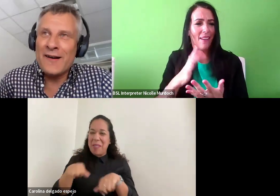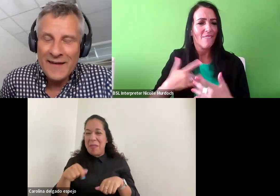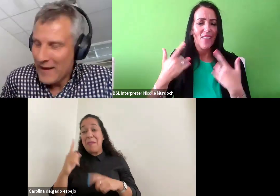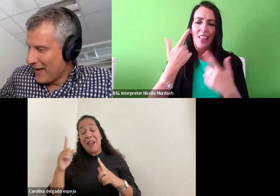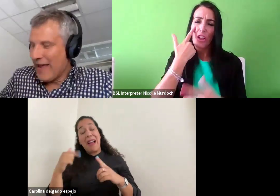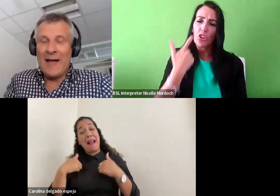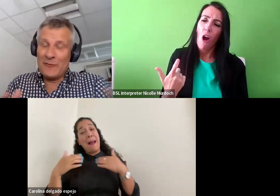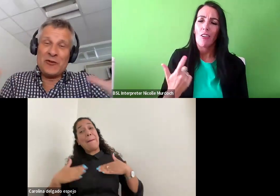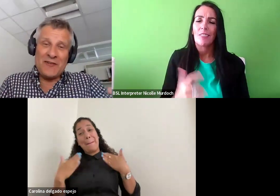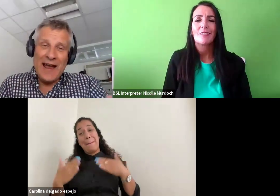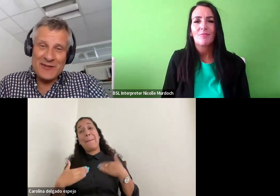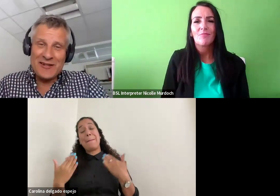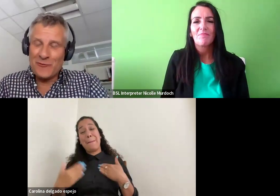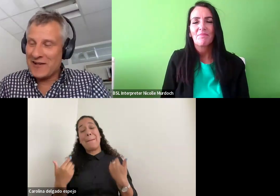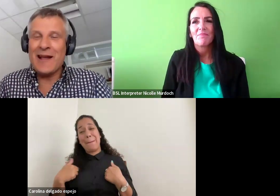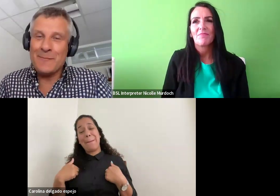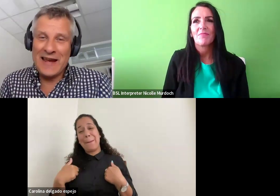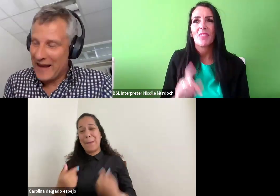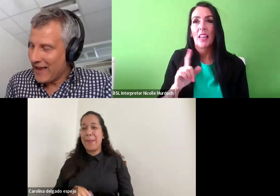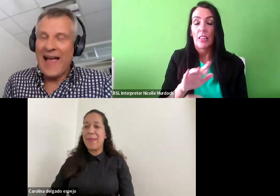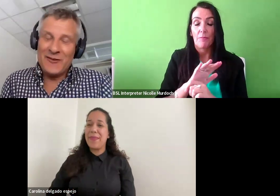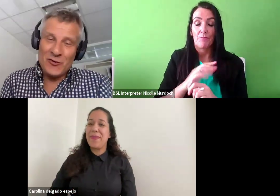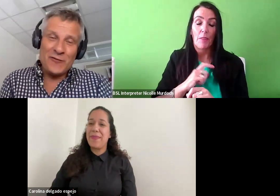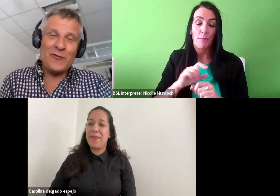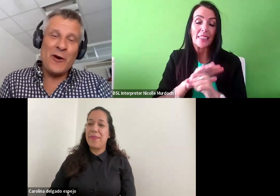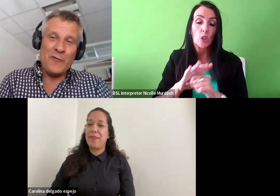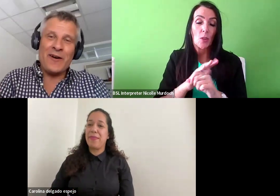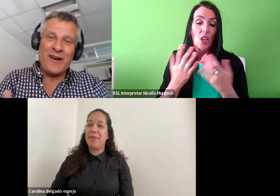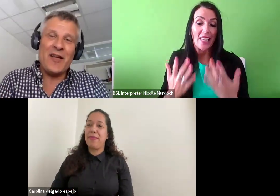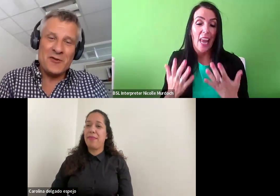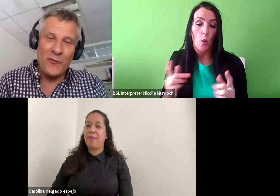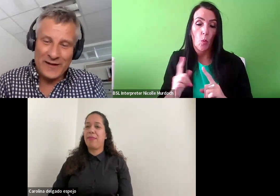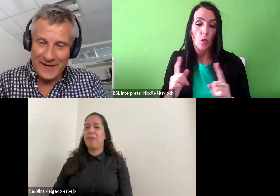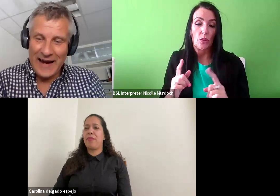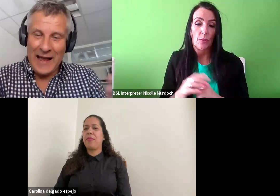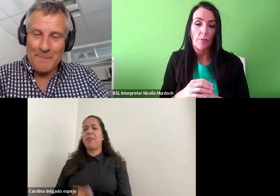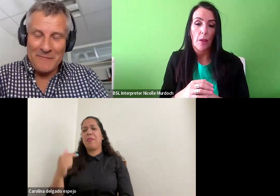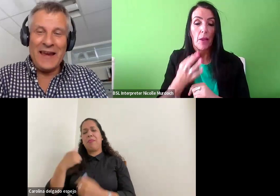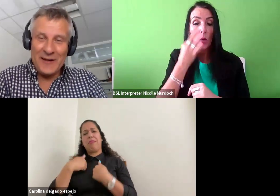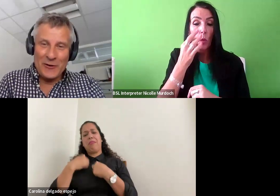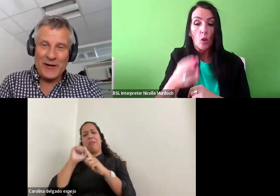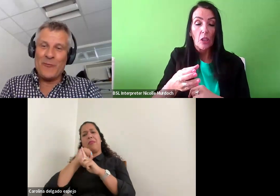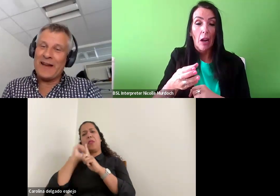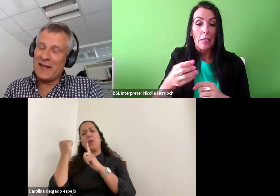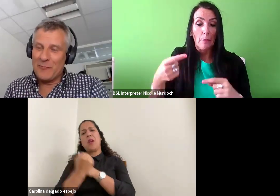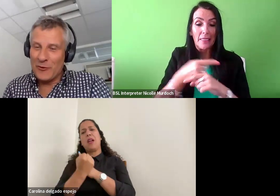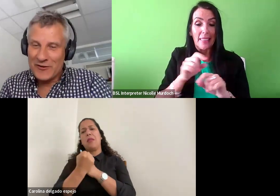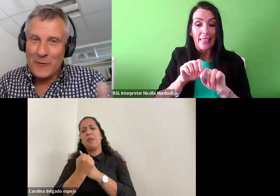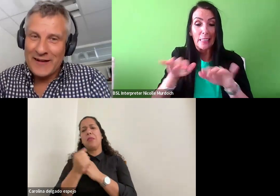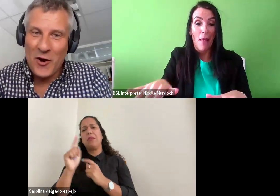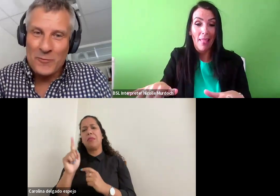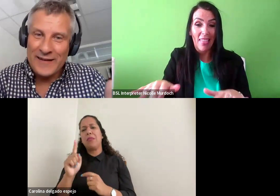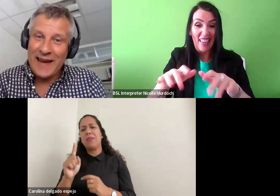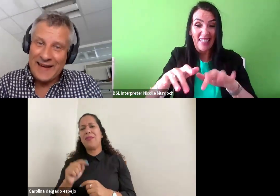of heart. To describe the situation I'm in, I just threw over a glass of water, including on my